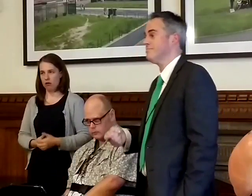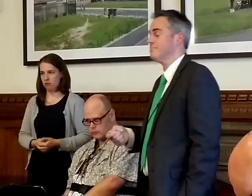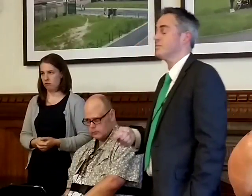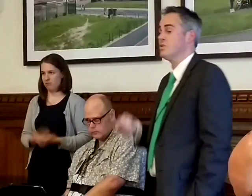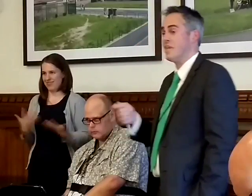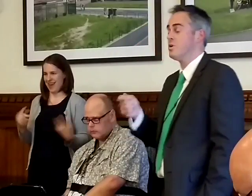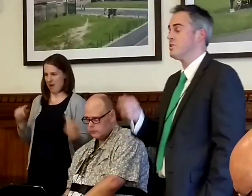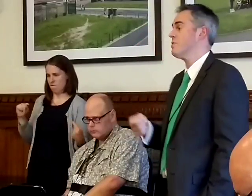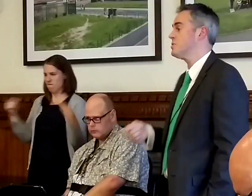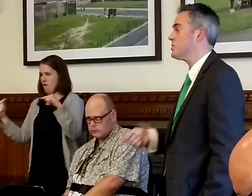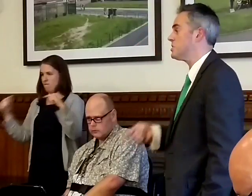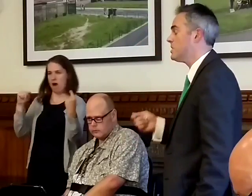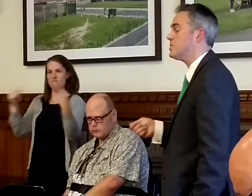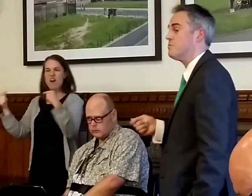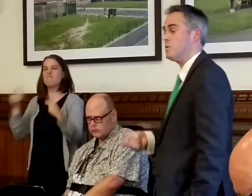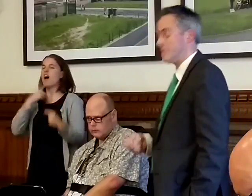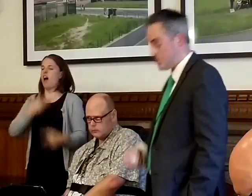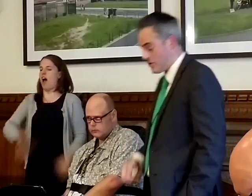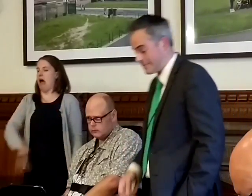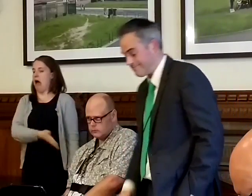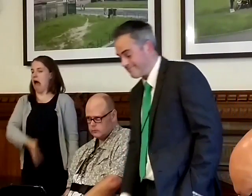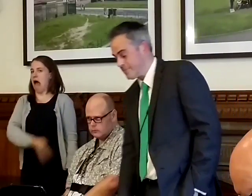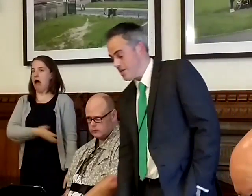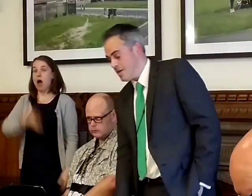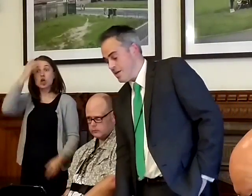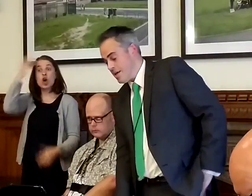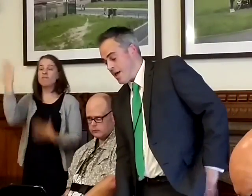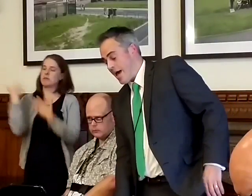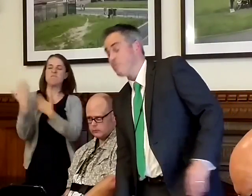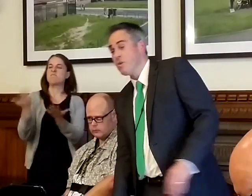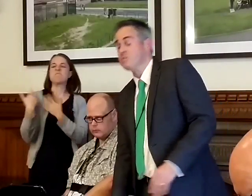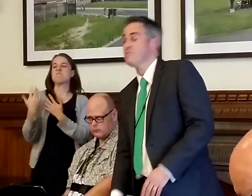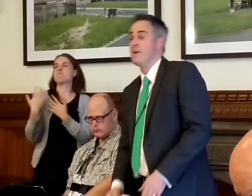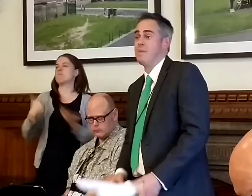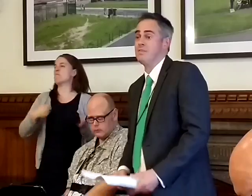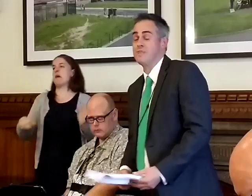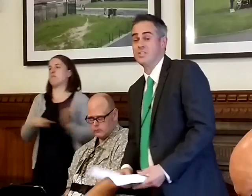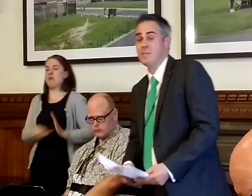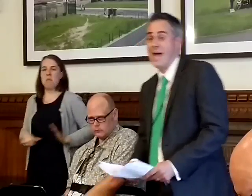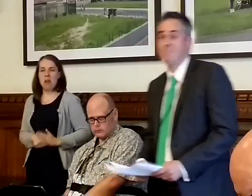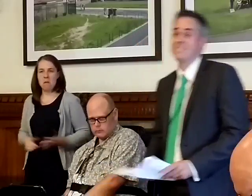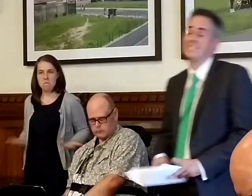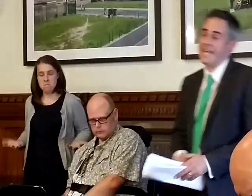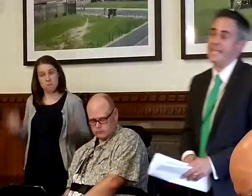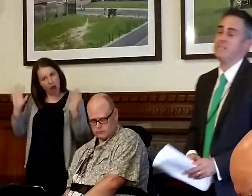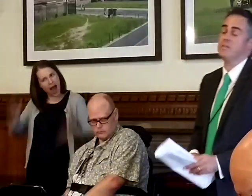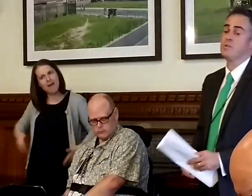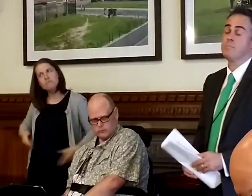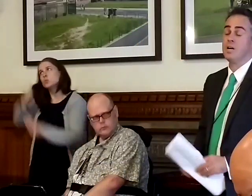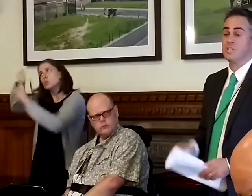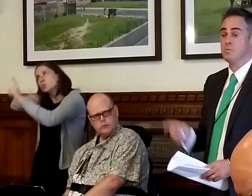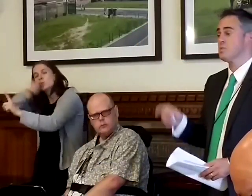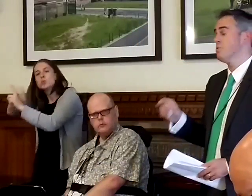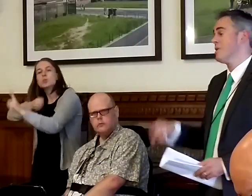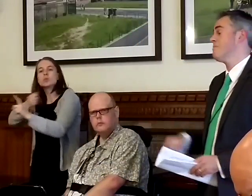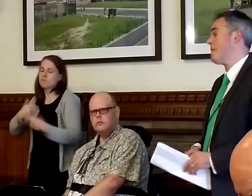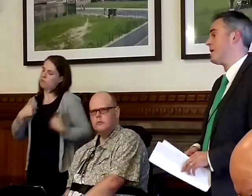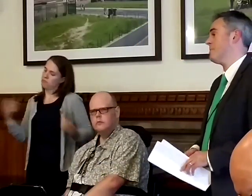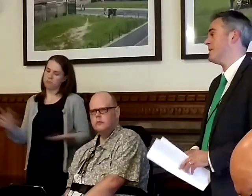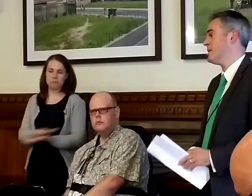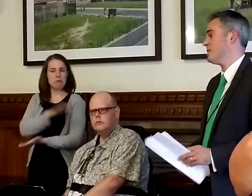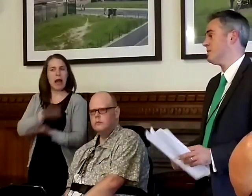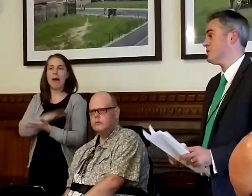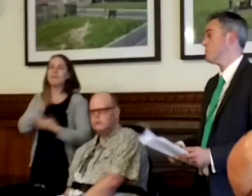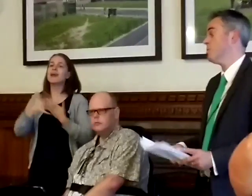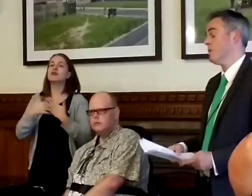it out because they won't take responsibility for what they're doing. And we've got to fight back, friends. And I'm happy to say that the Green Party will support